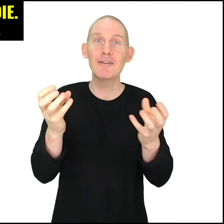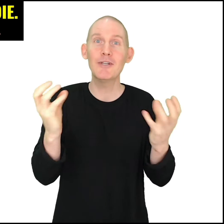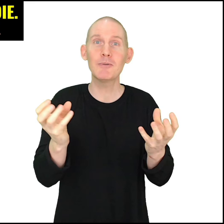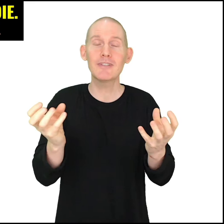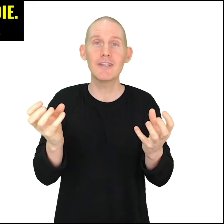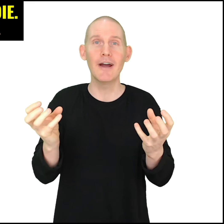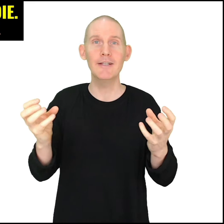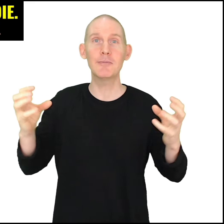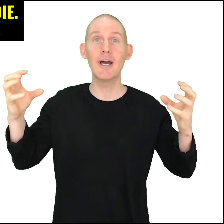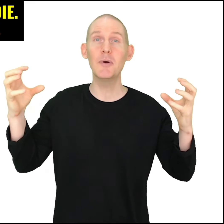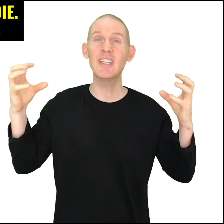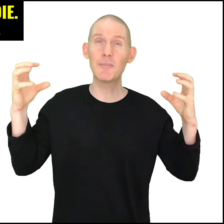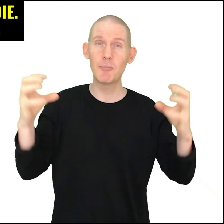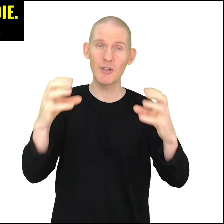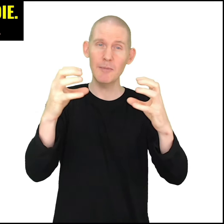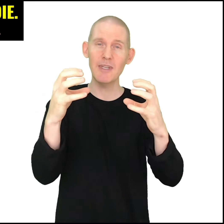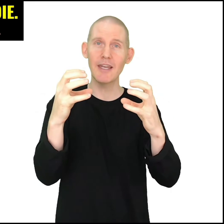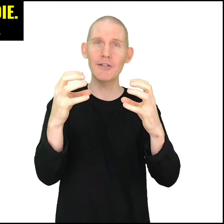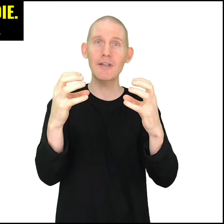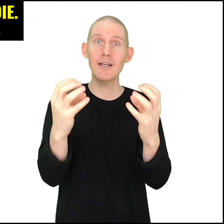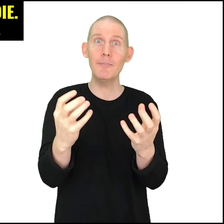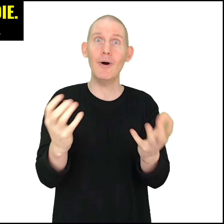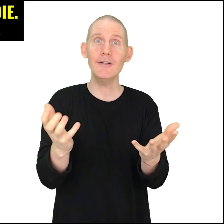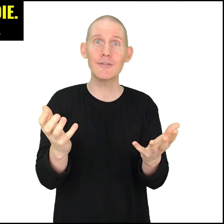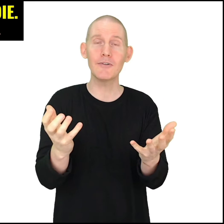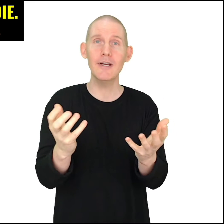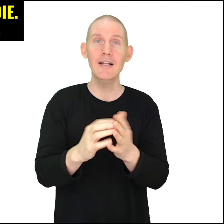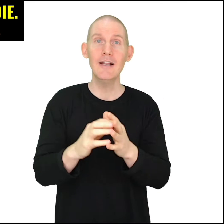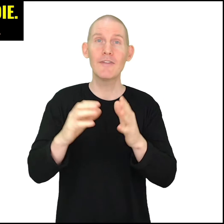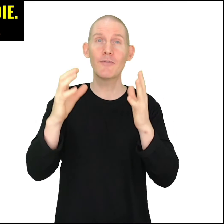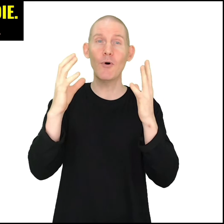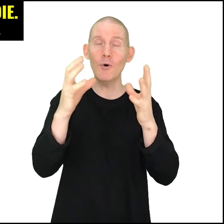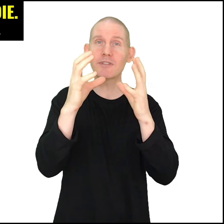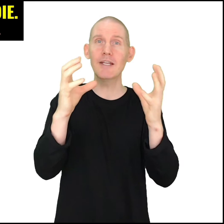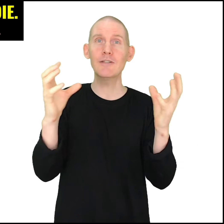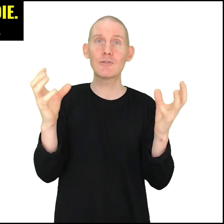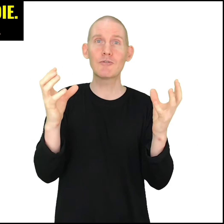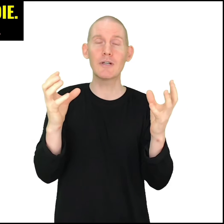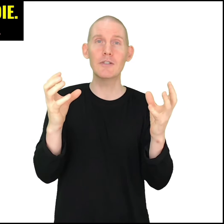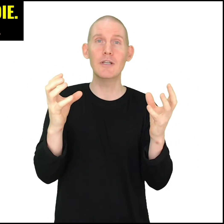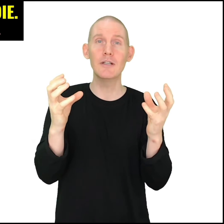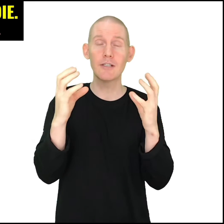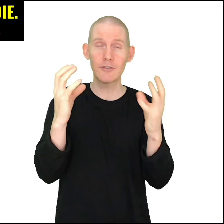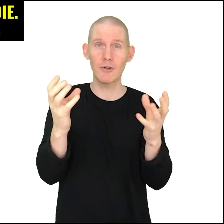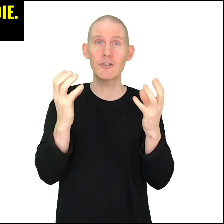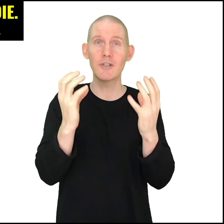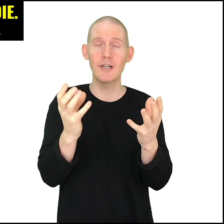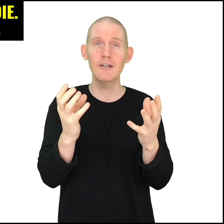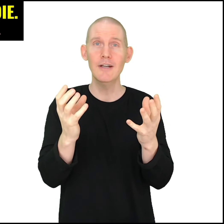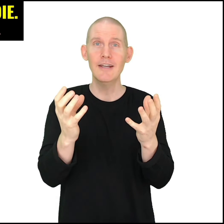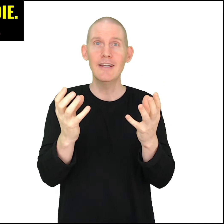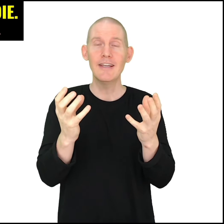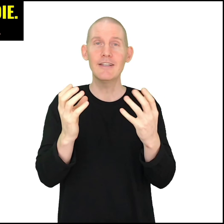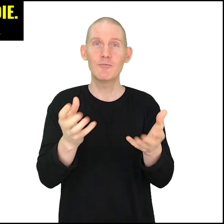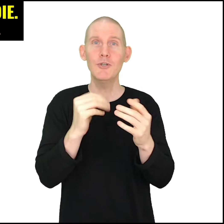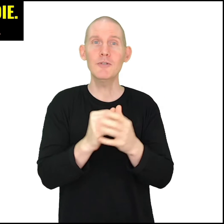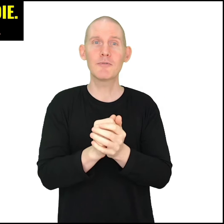individual signs, but now we get to put them together like a puzzle, right? The whole sentence structure here is useful, right?